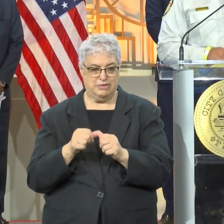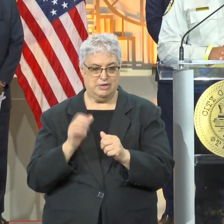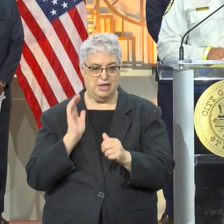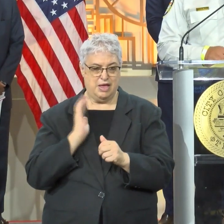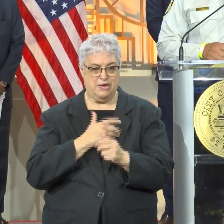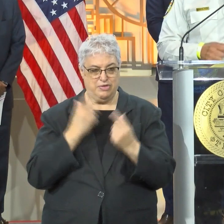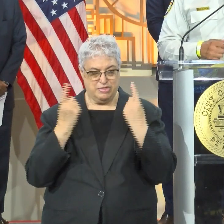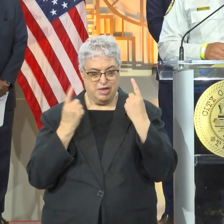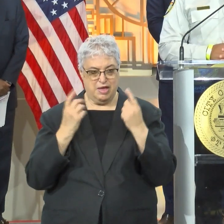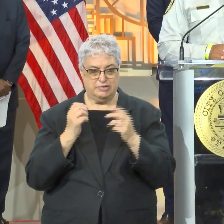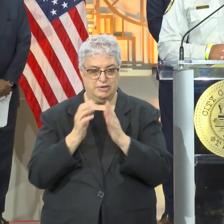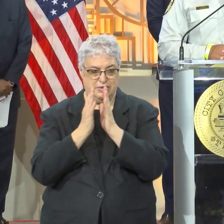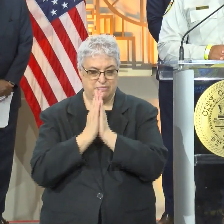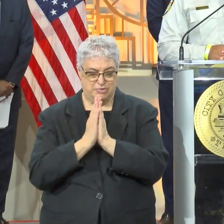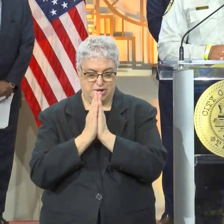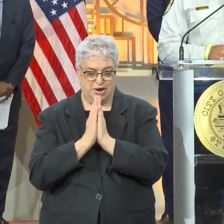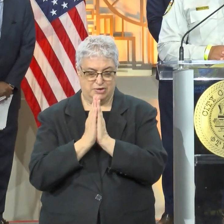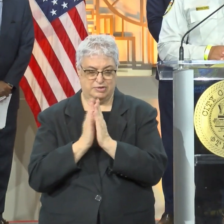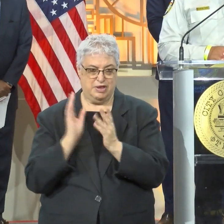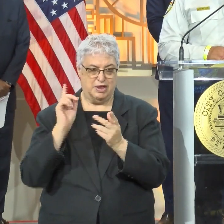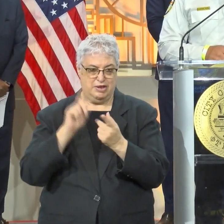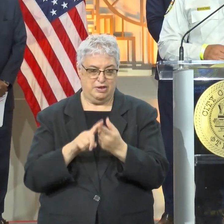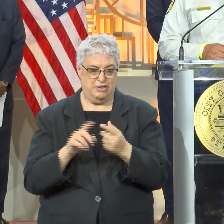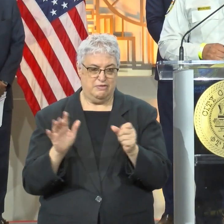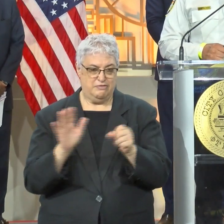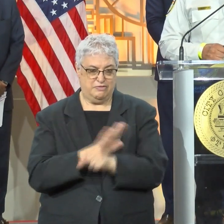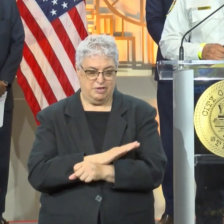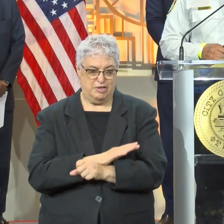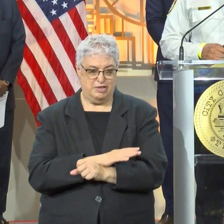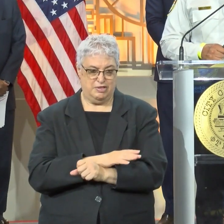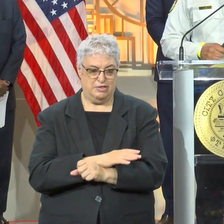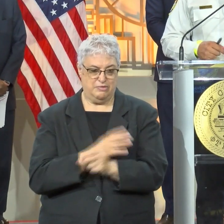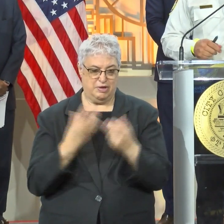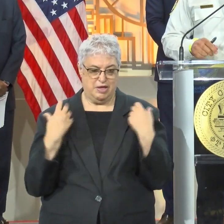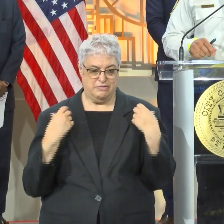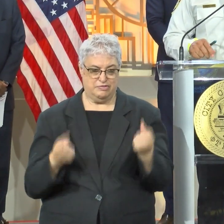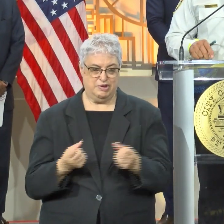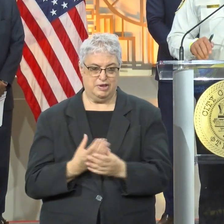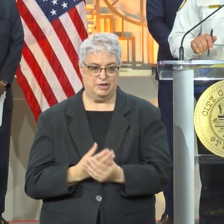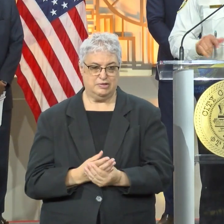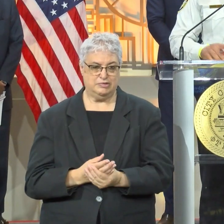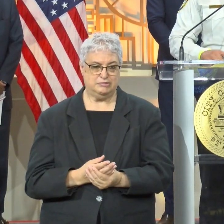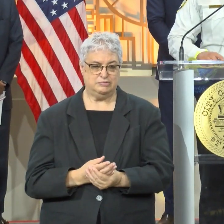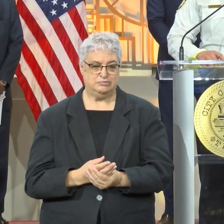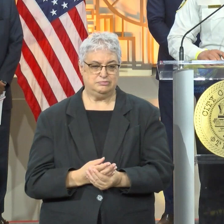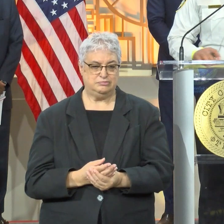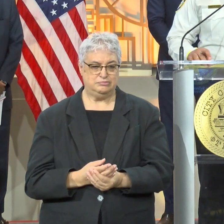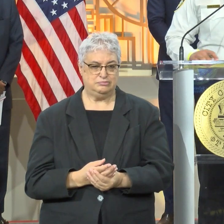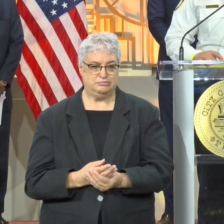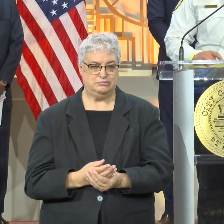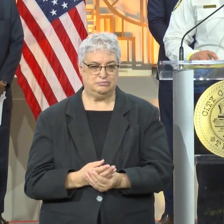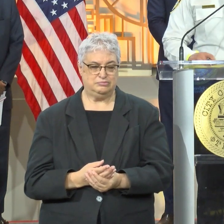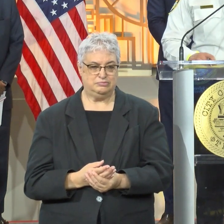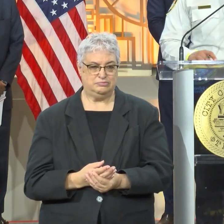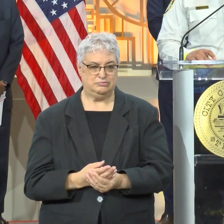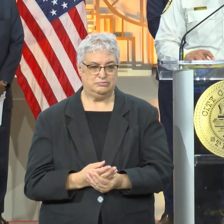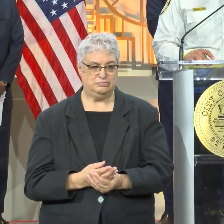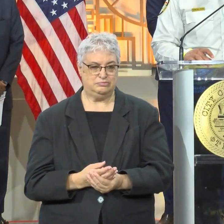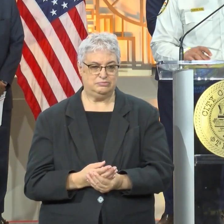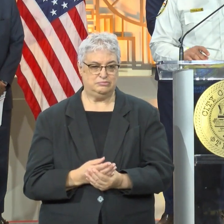thoughts and in our prayers until they make a full recovery and come back to work. Our occupancy task